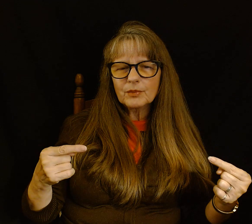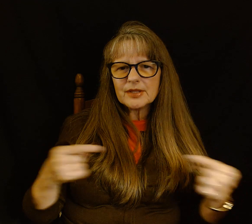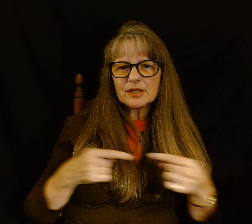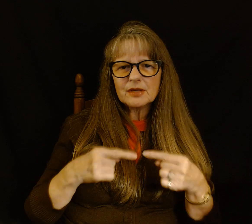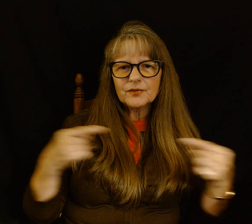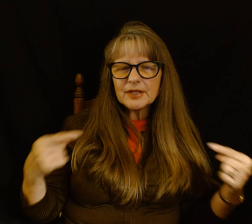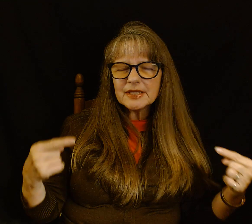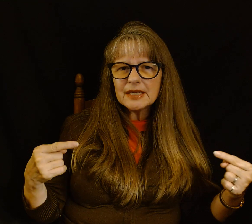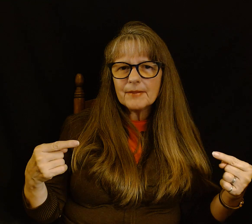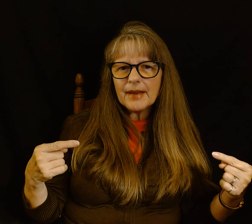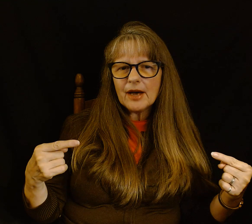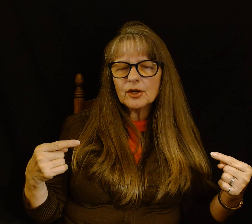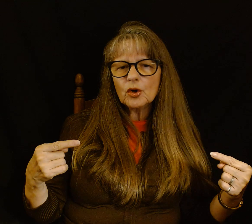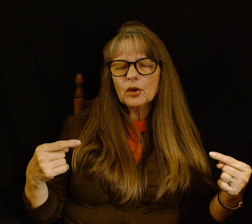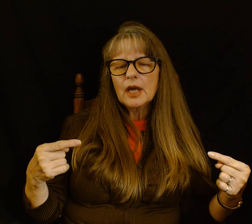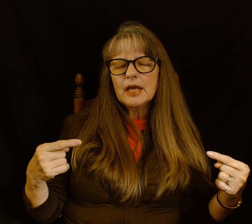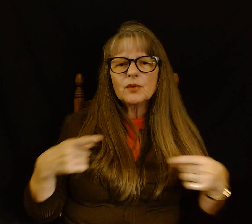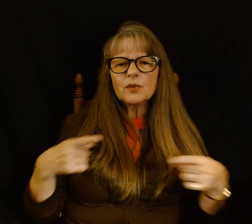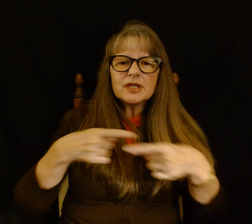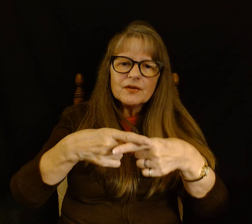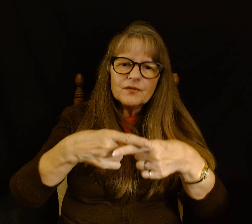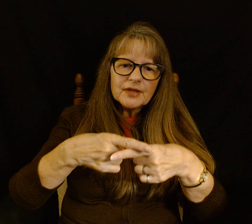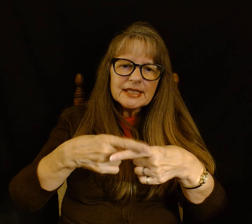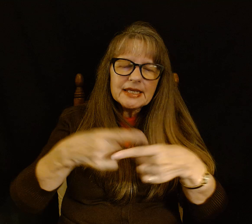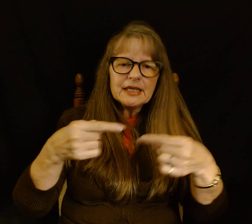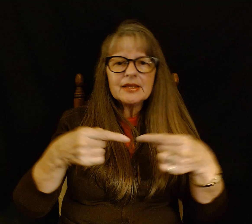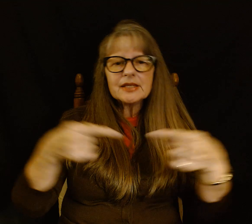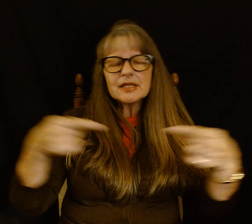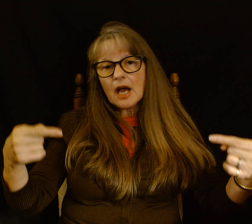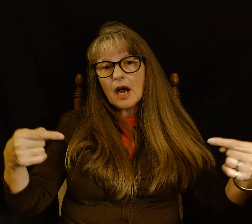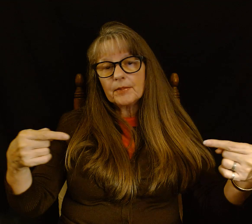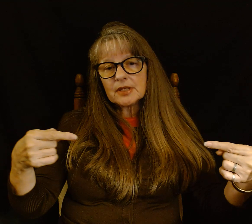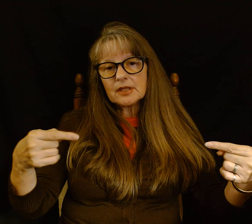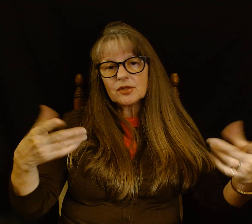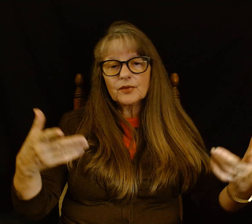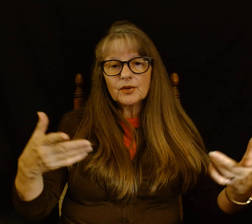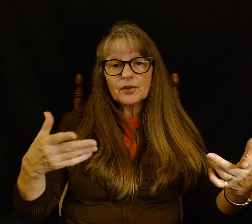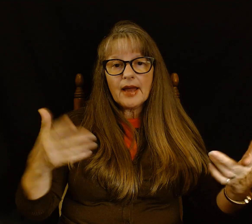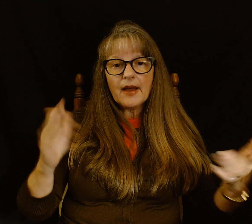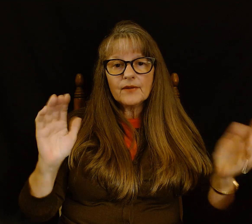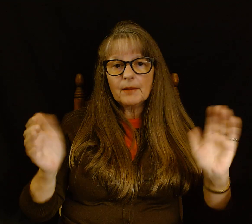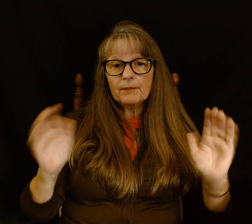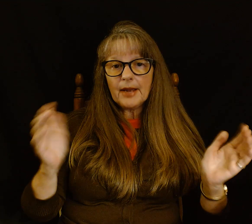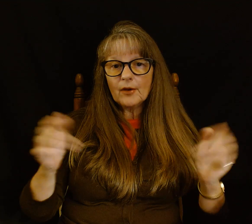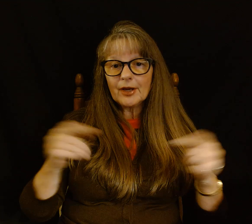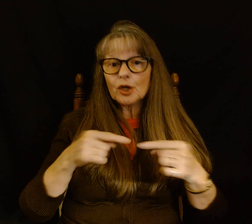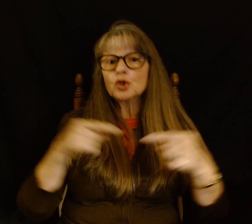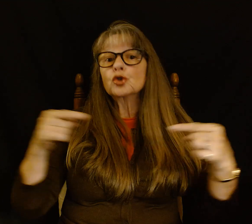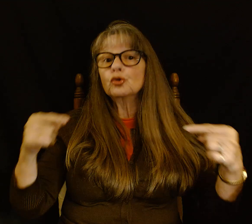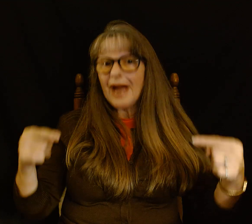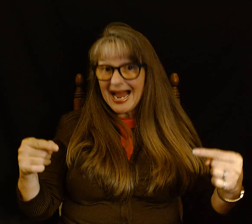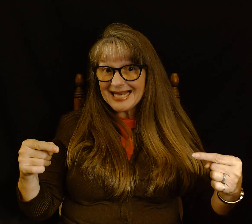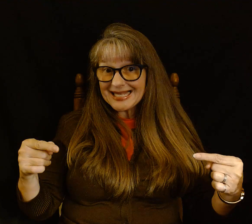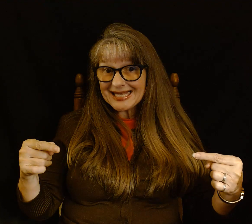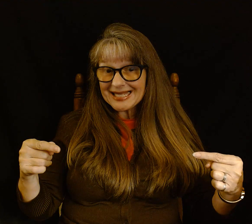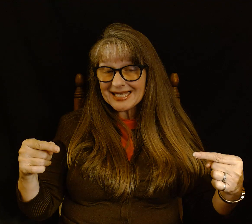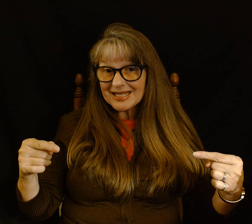what's conflicting about it. So this is conflicting and this is the opposite. So if you're going to have compare and contrast,